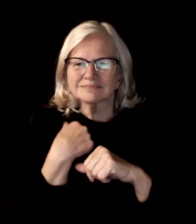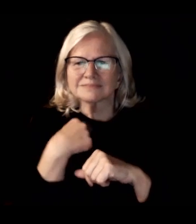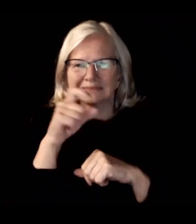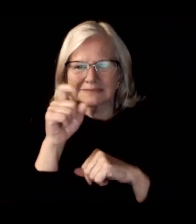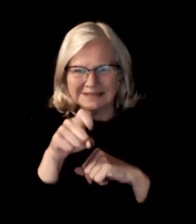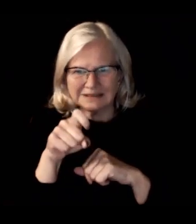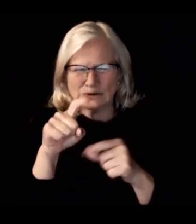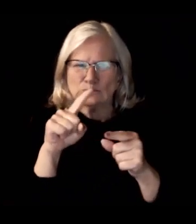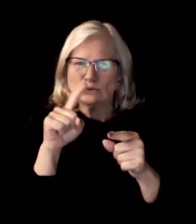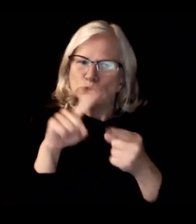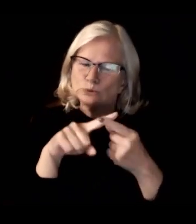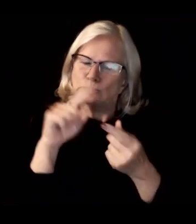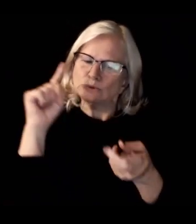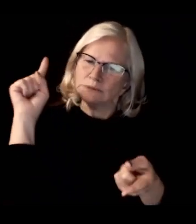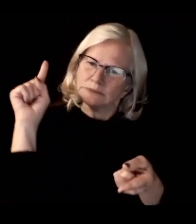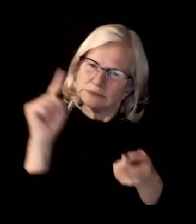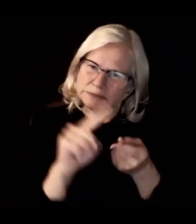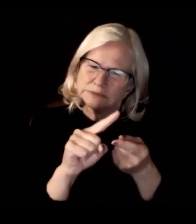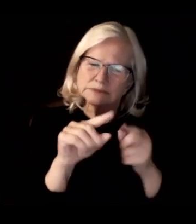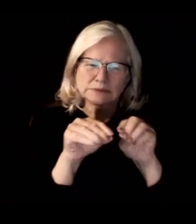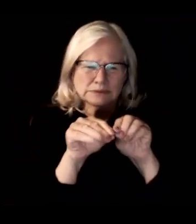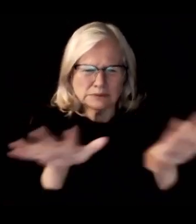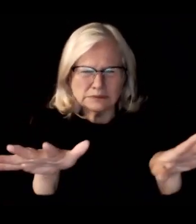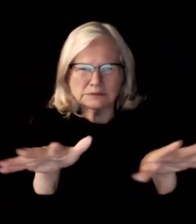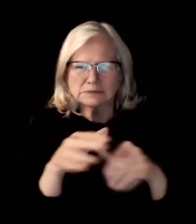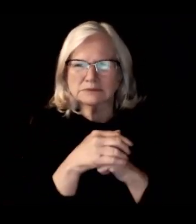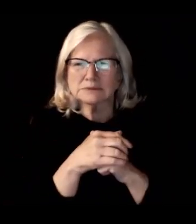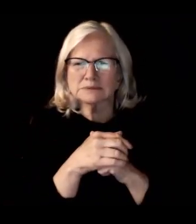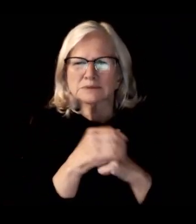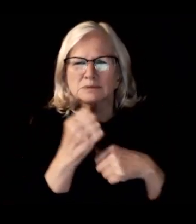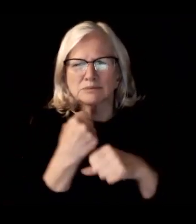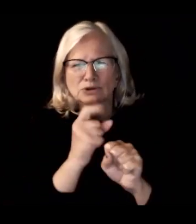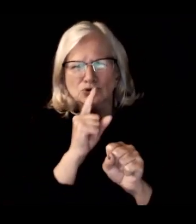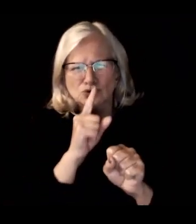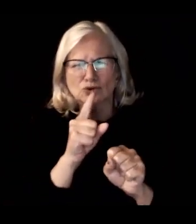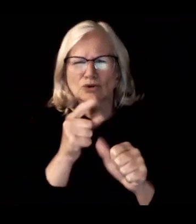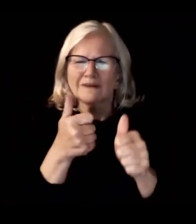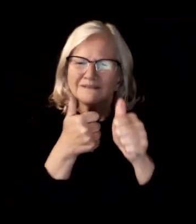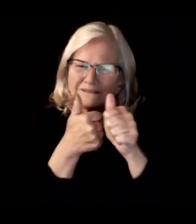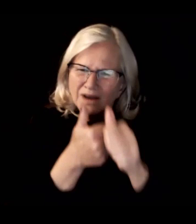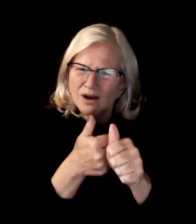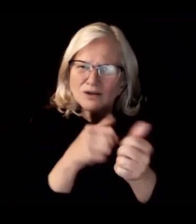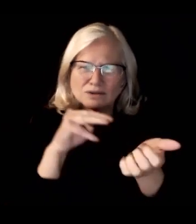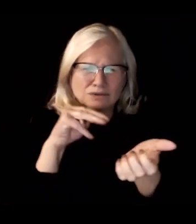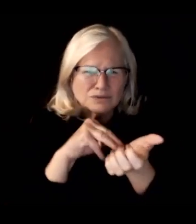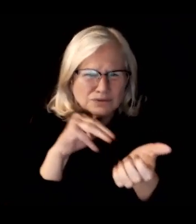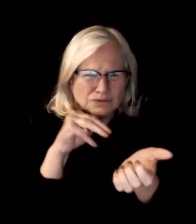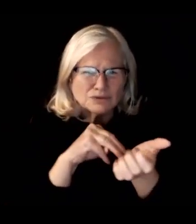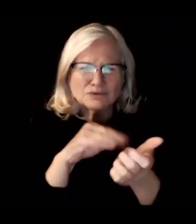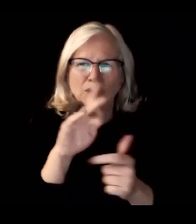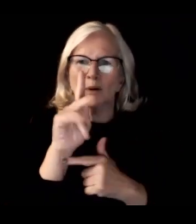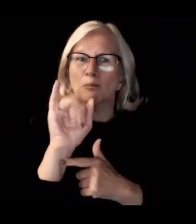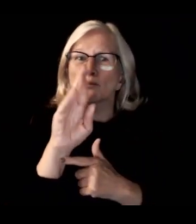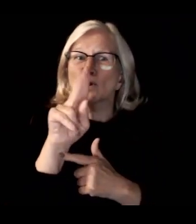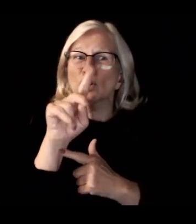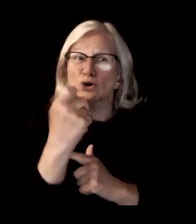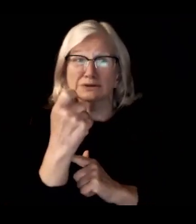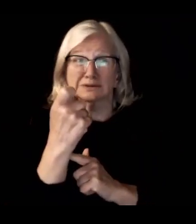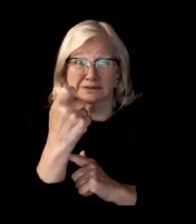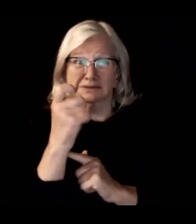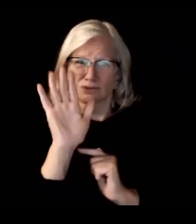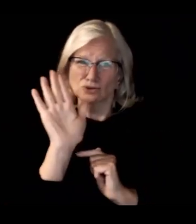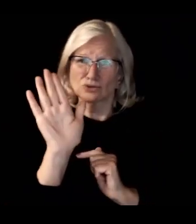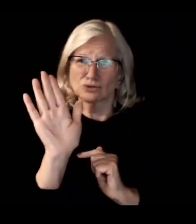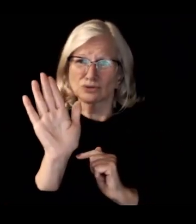Birx, the White House COVID advisor who visited Minnesota last week. That includes the 3 pillars of